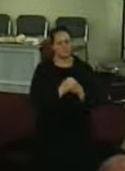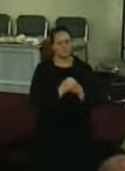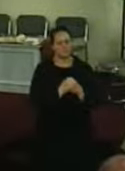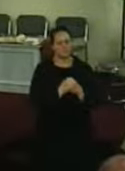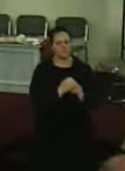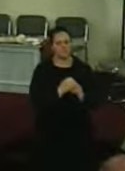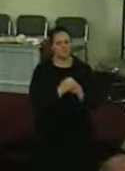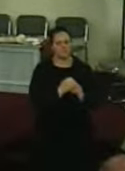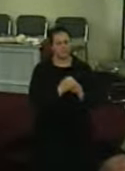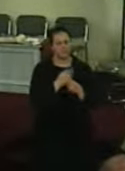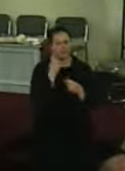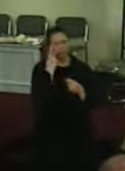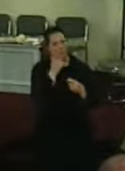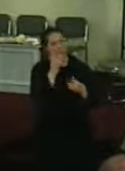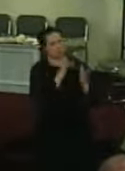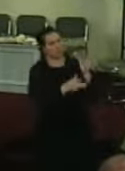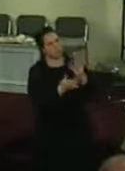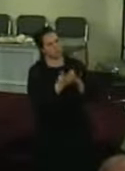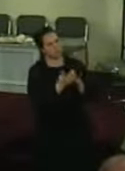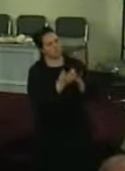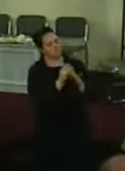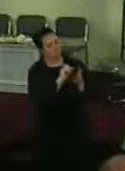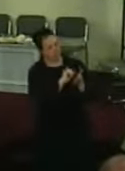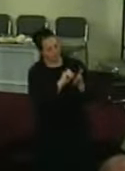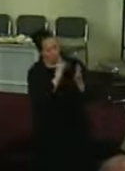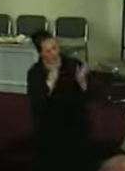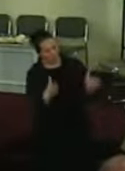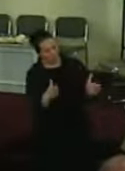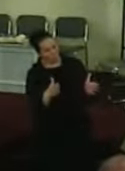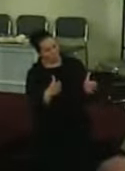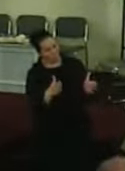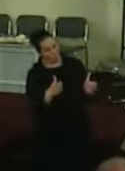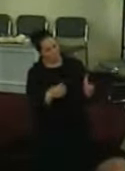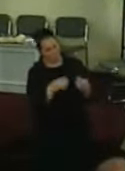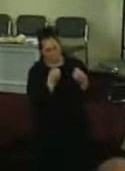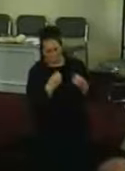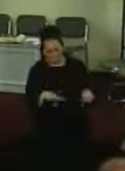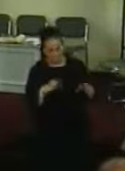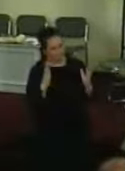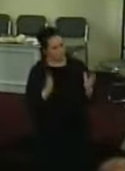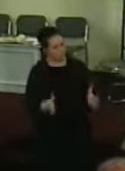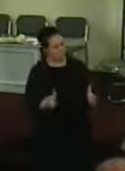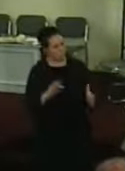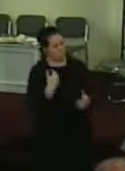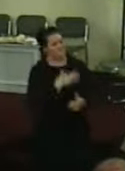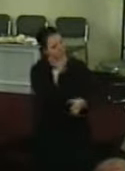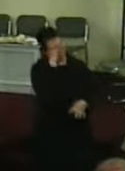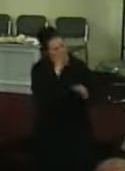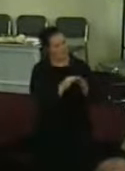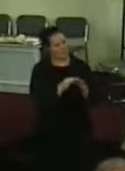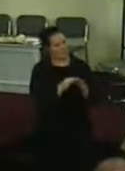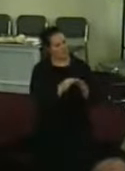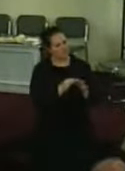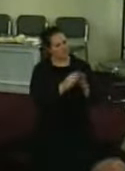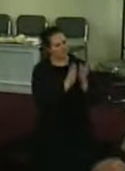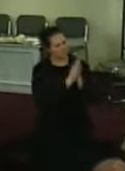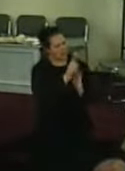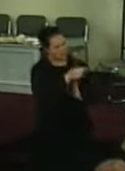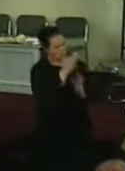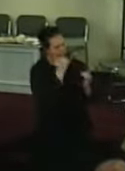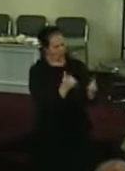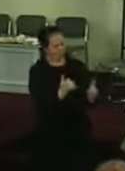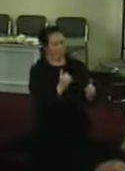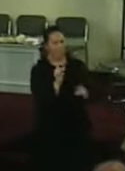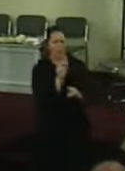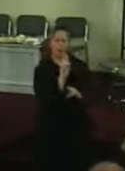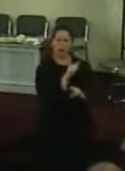the author and finisher of our faith. Amen. I want to ask you tonight, where are you looking?